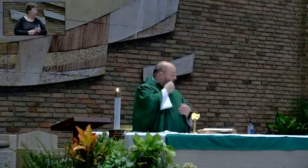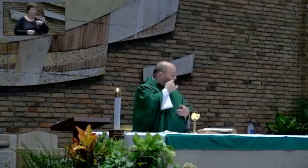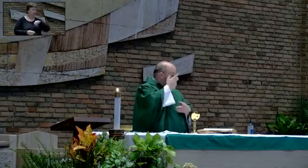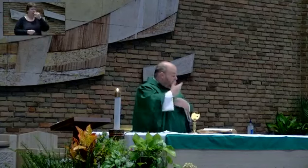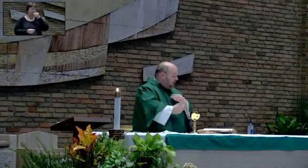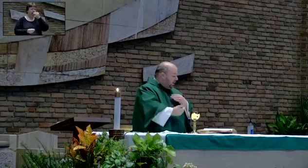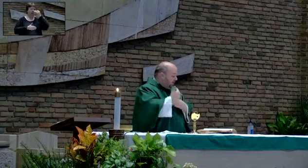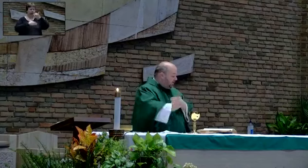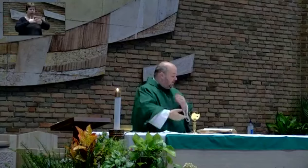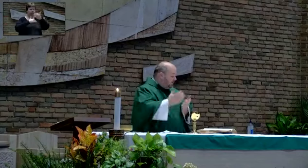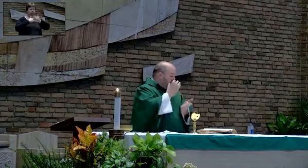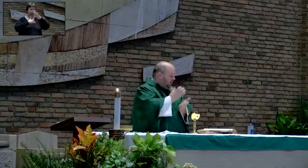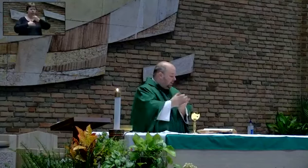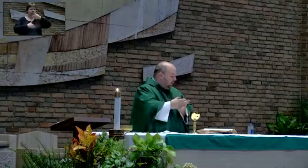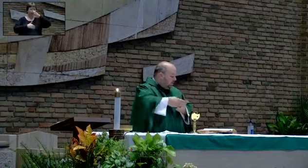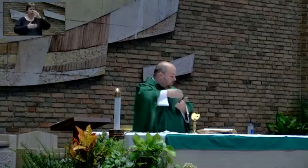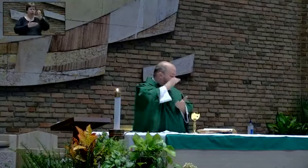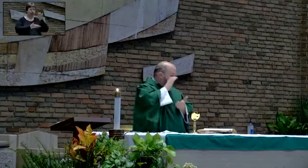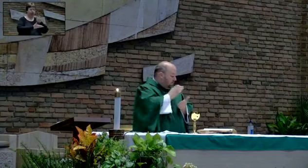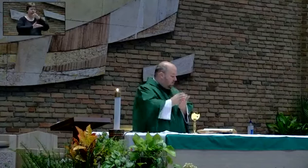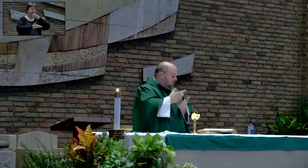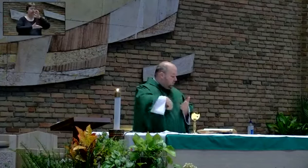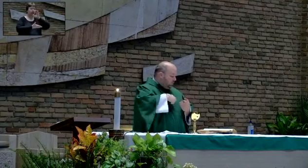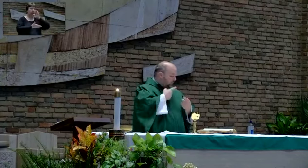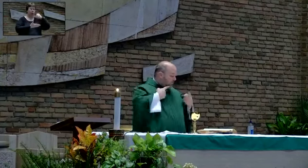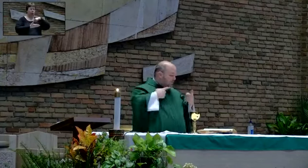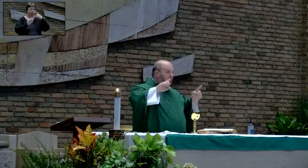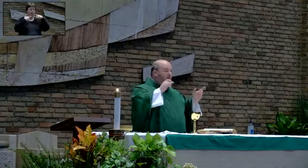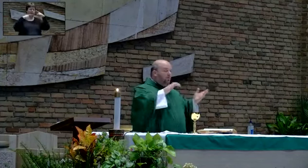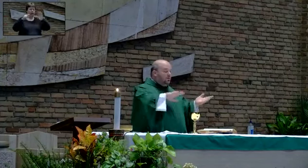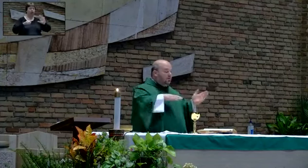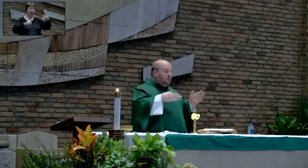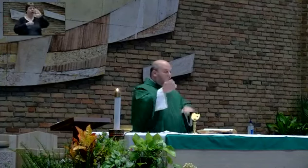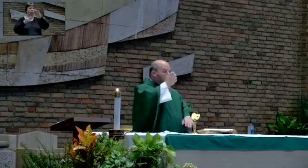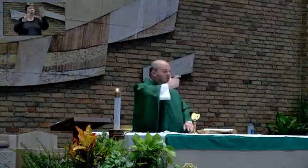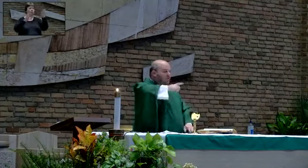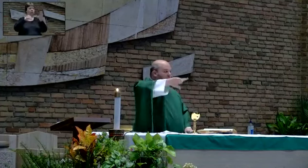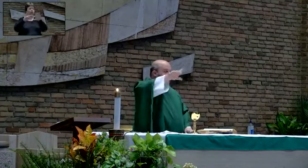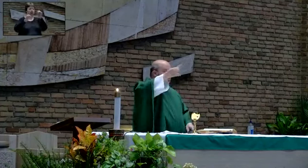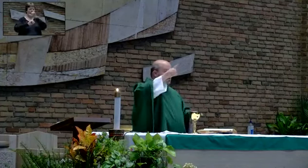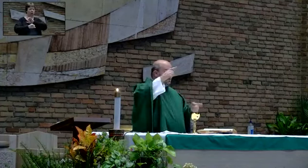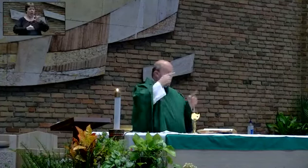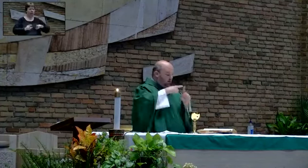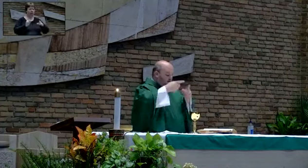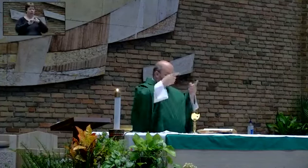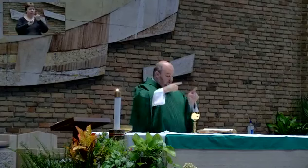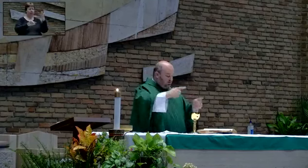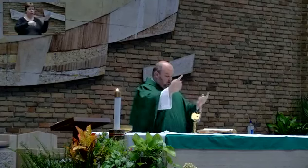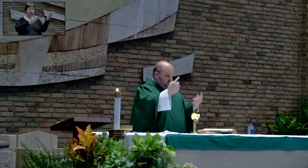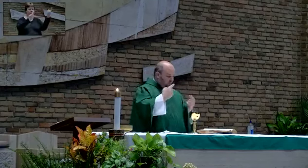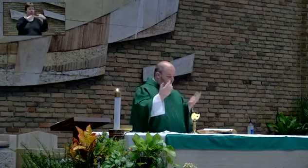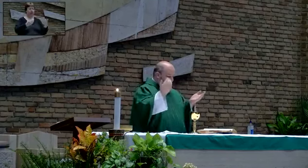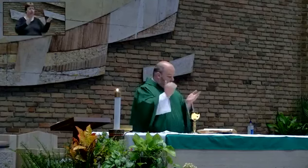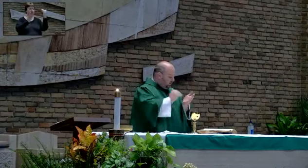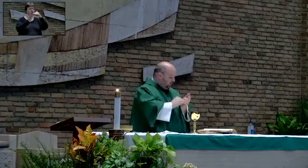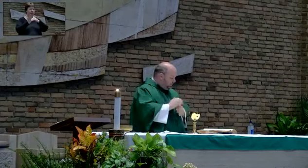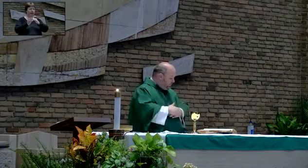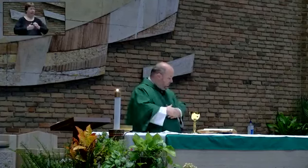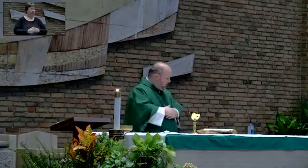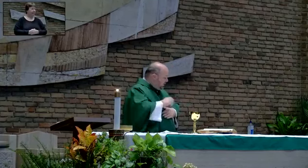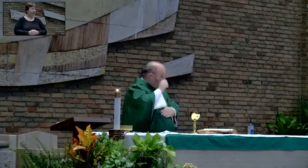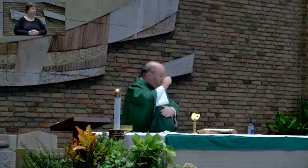When we eat this bread and drink this cup, we proclaim your death, O Lord, until you come